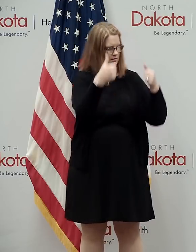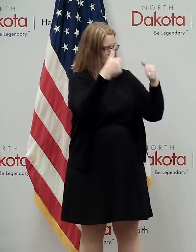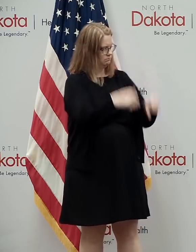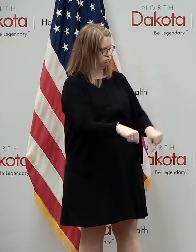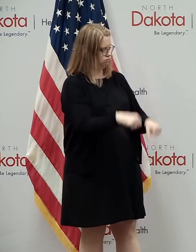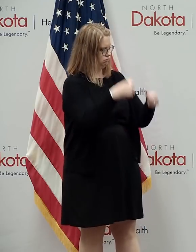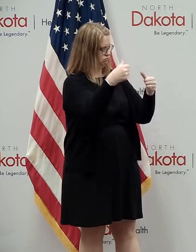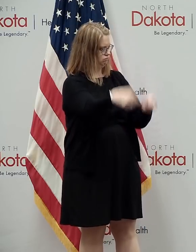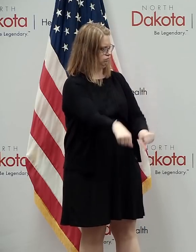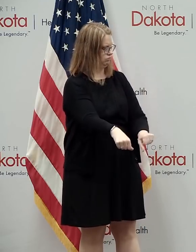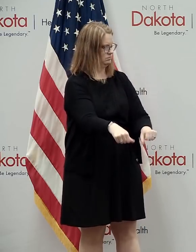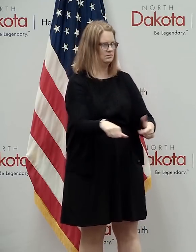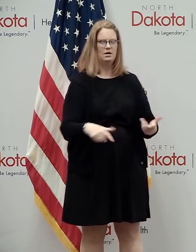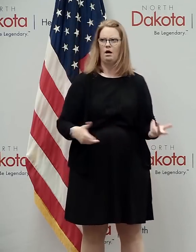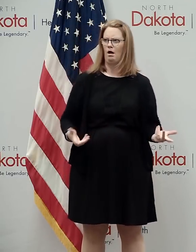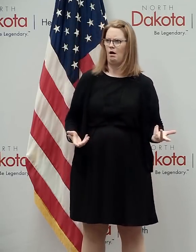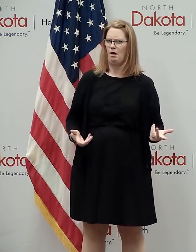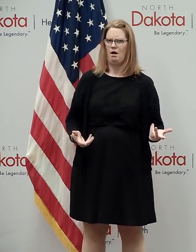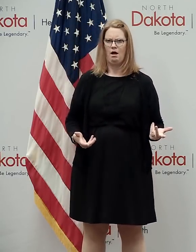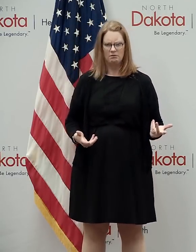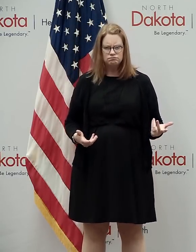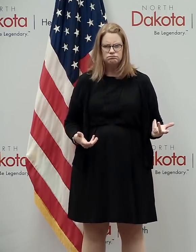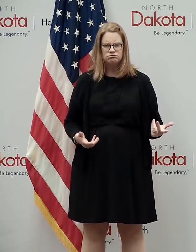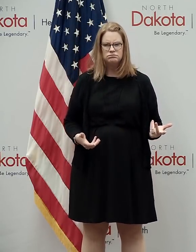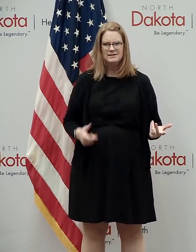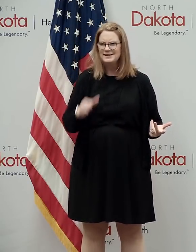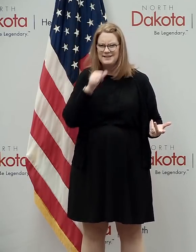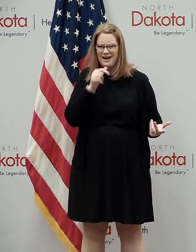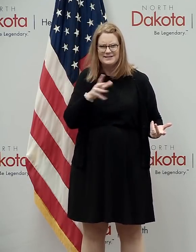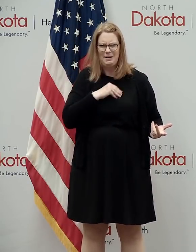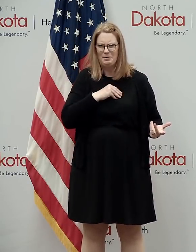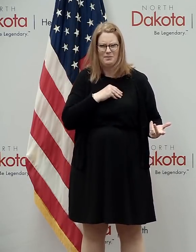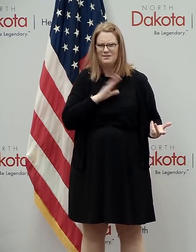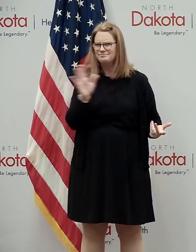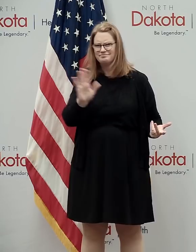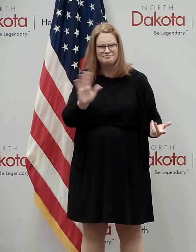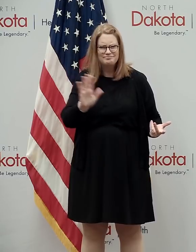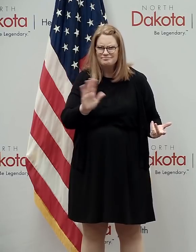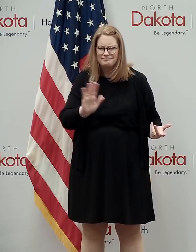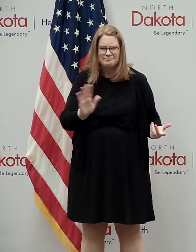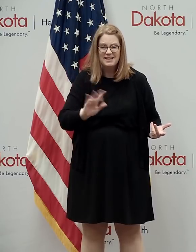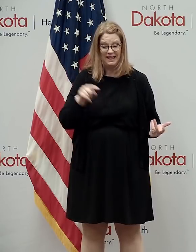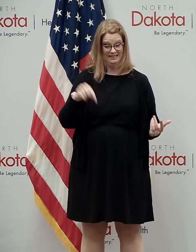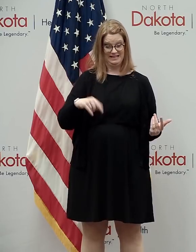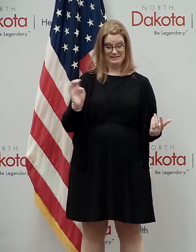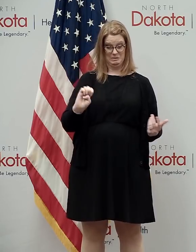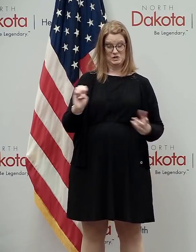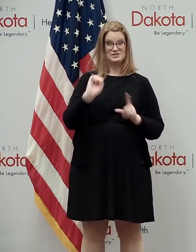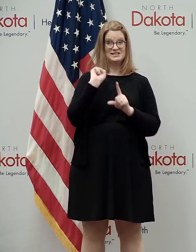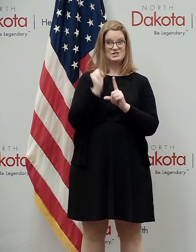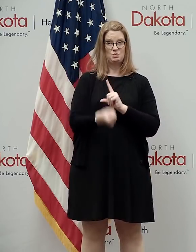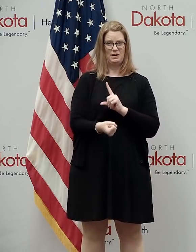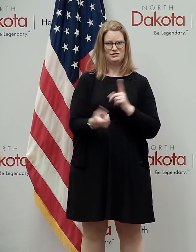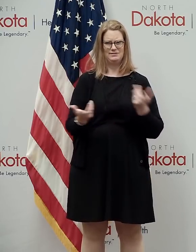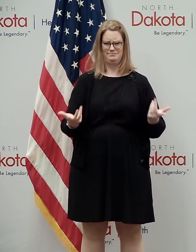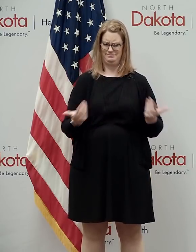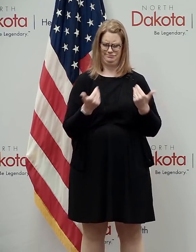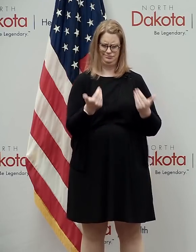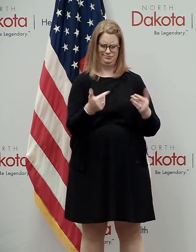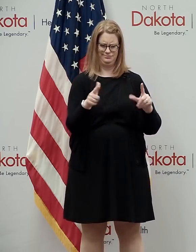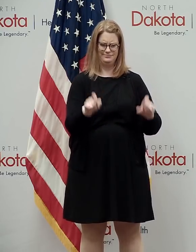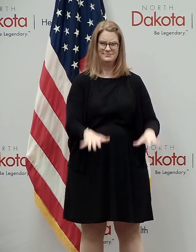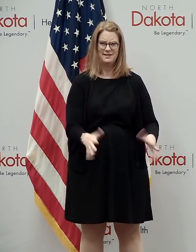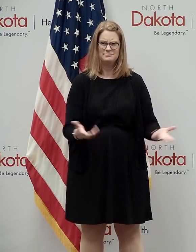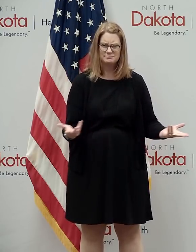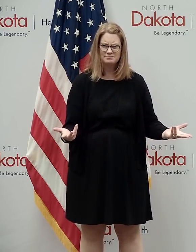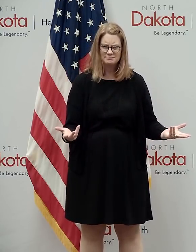different locations. And again, I just want to say that's not acceptable given that we're in this emergency situation. And so we want to make sure